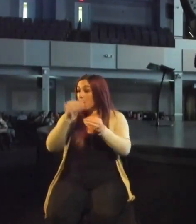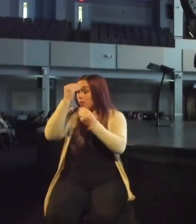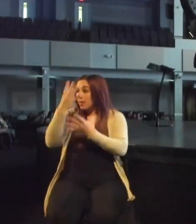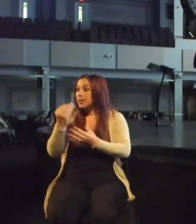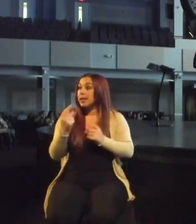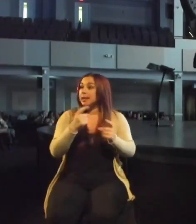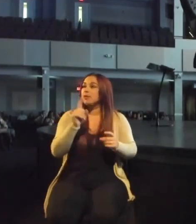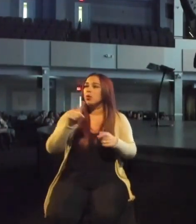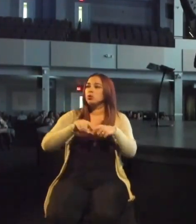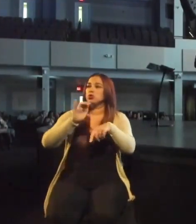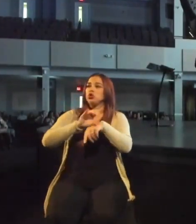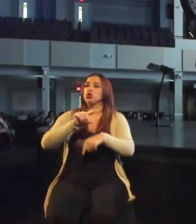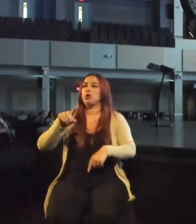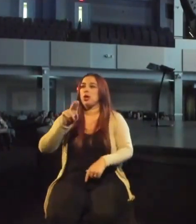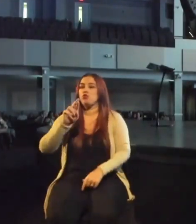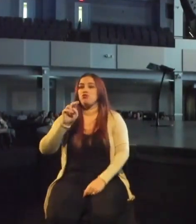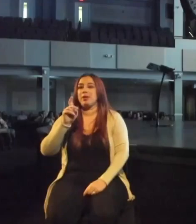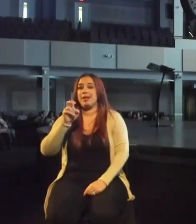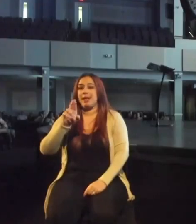visit